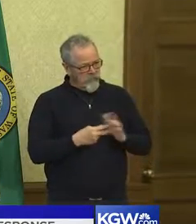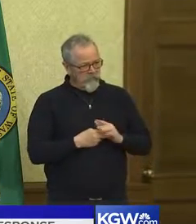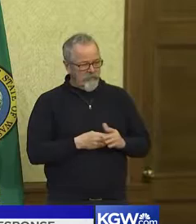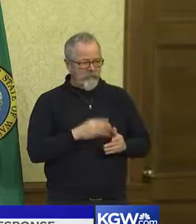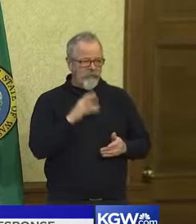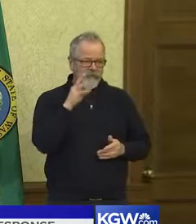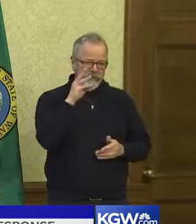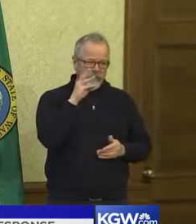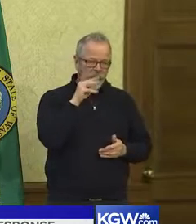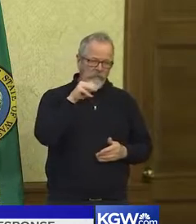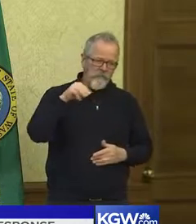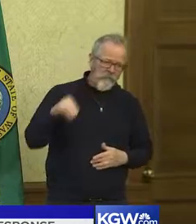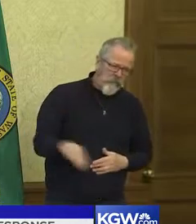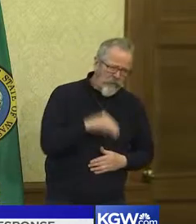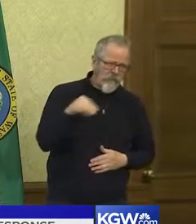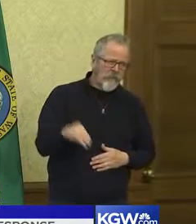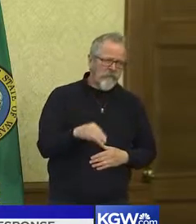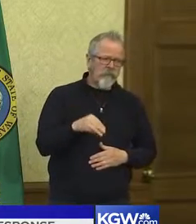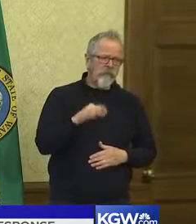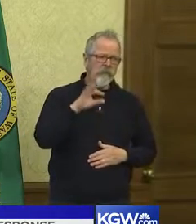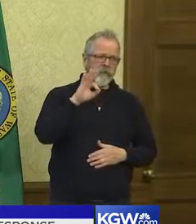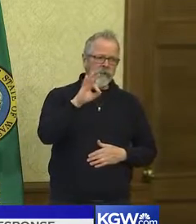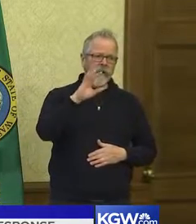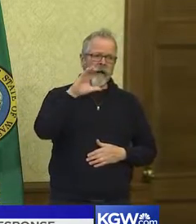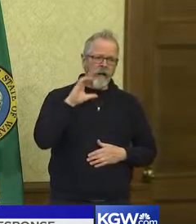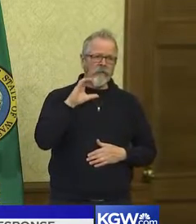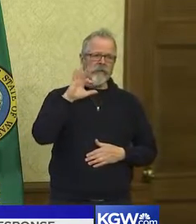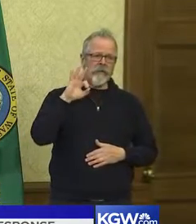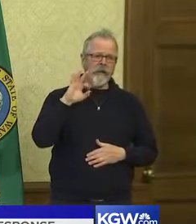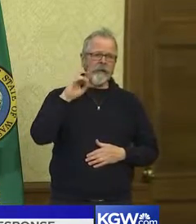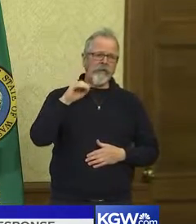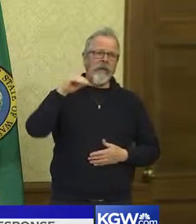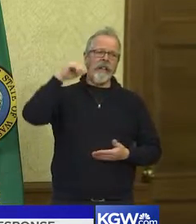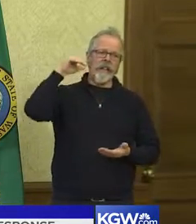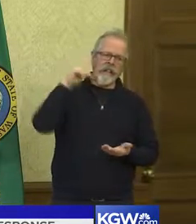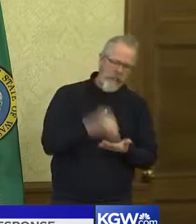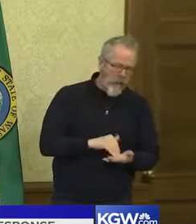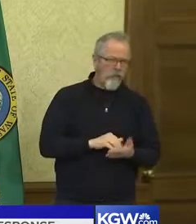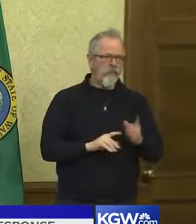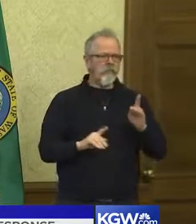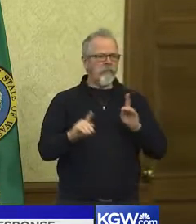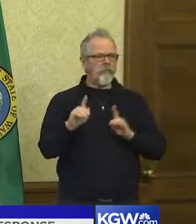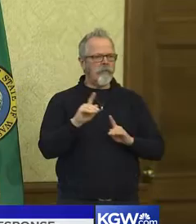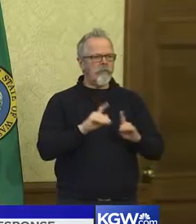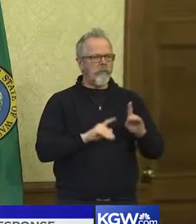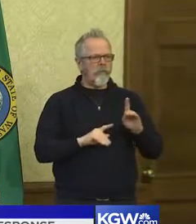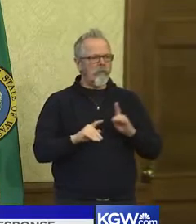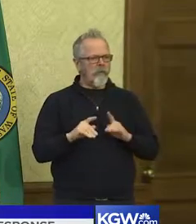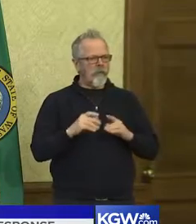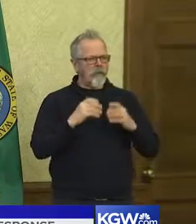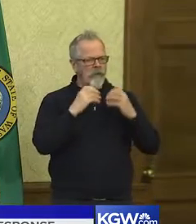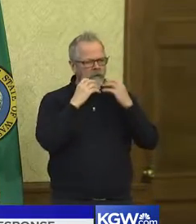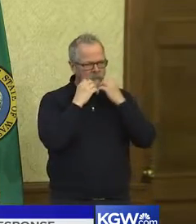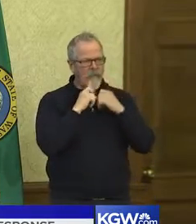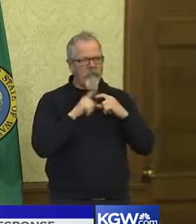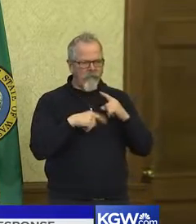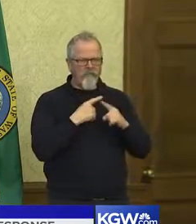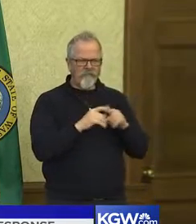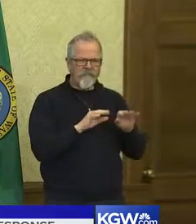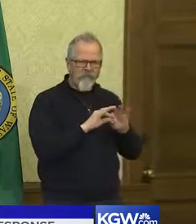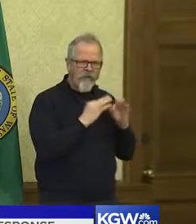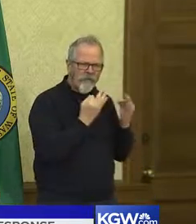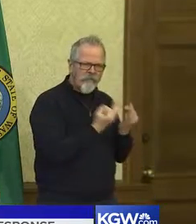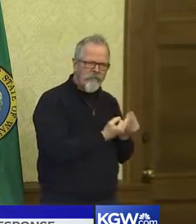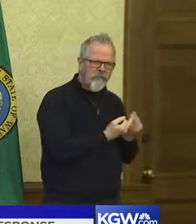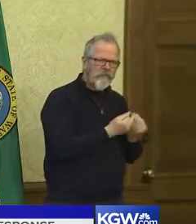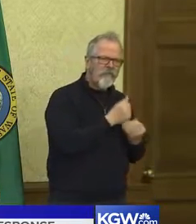6,999,000 Washingtonians who care enough about their families to pitch in a little bit to try to prevent our